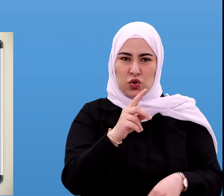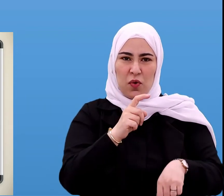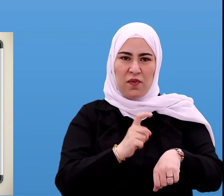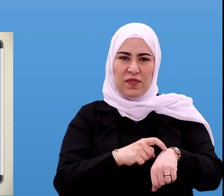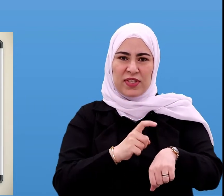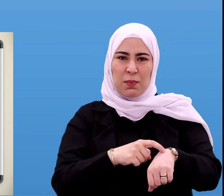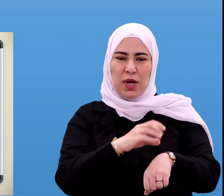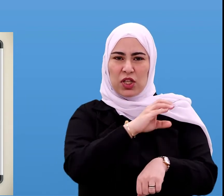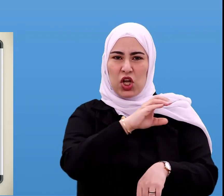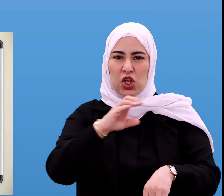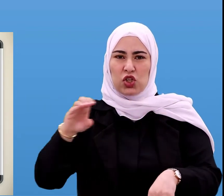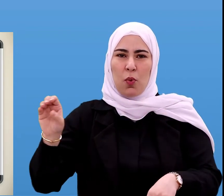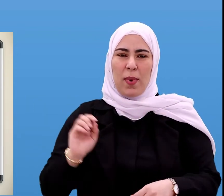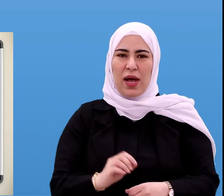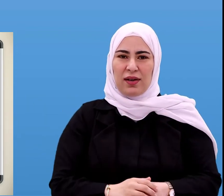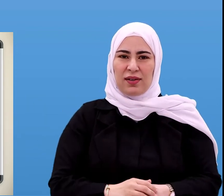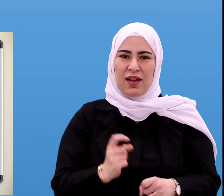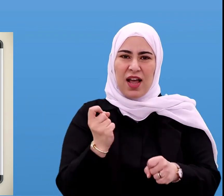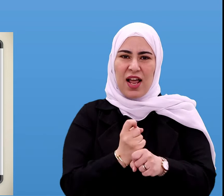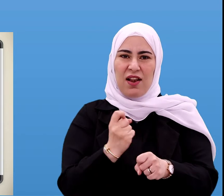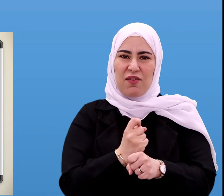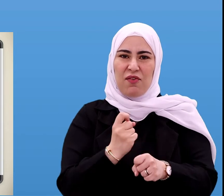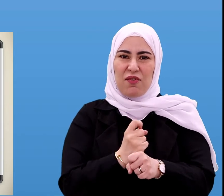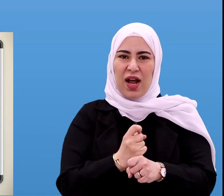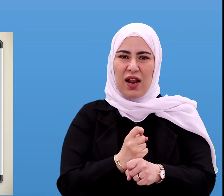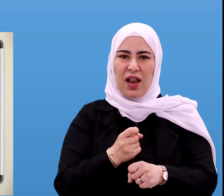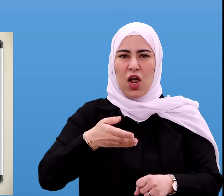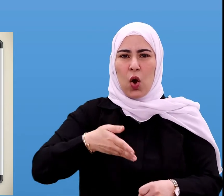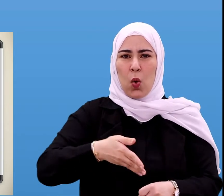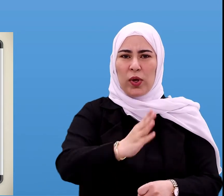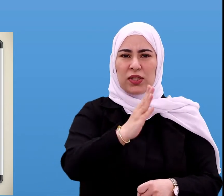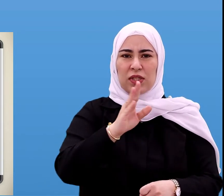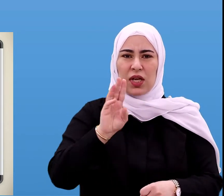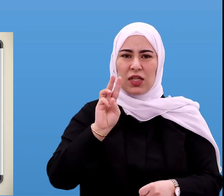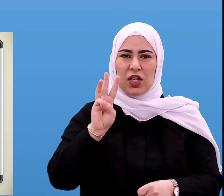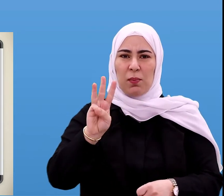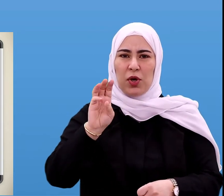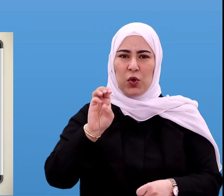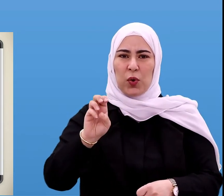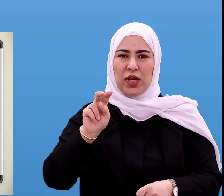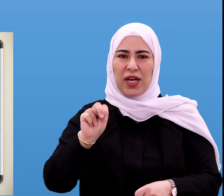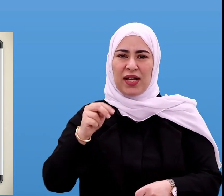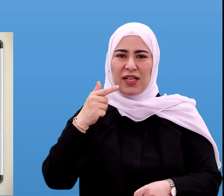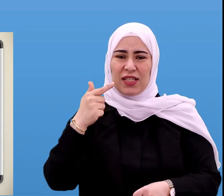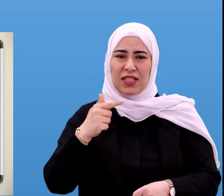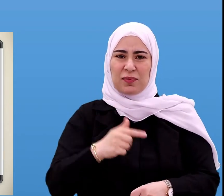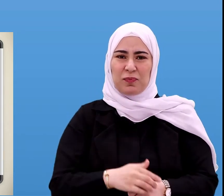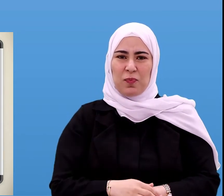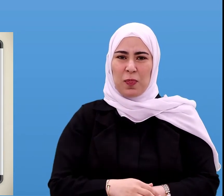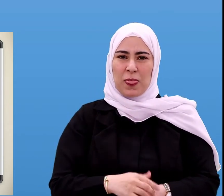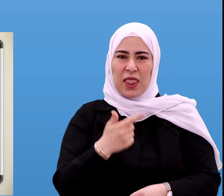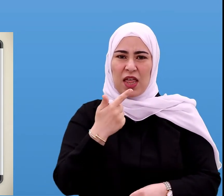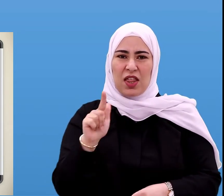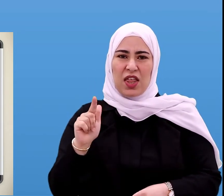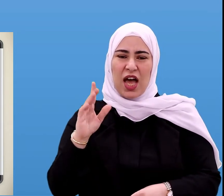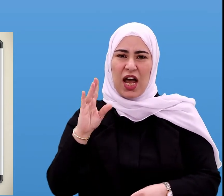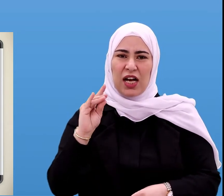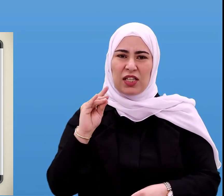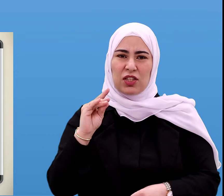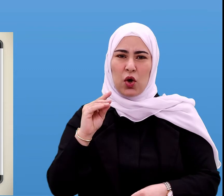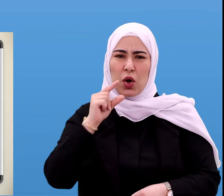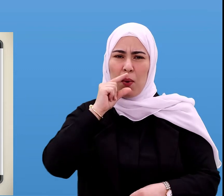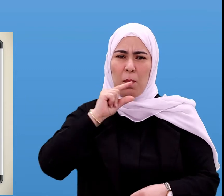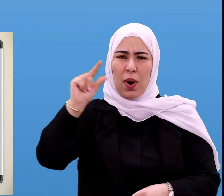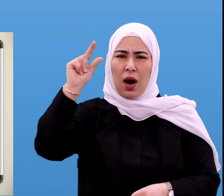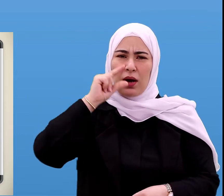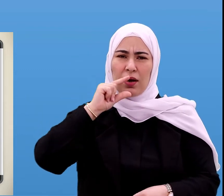So went tells me that this sentence is in the past. The dog barked loudly because